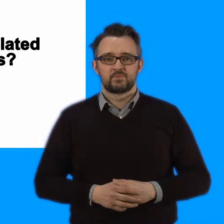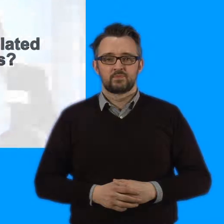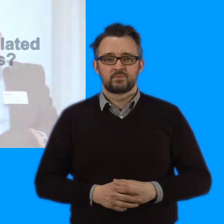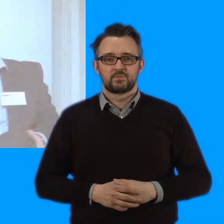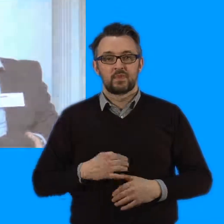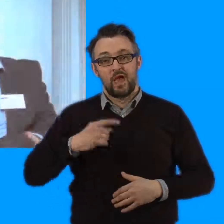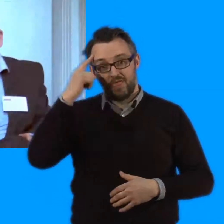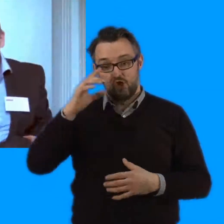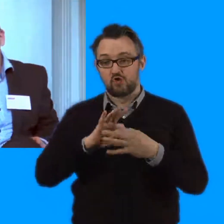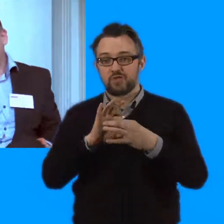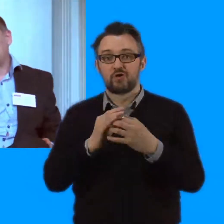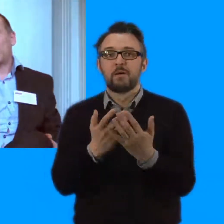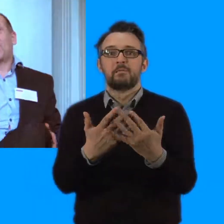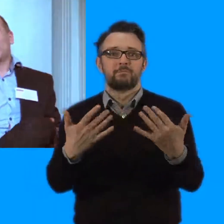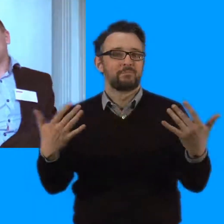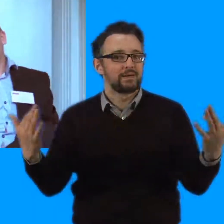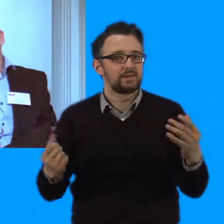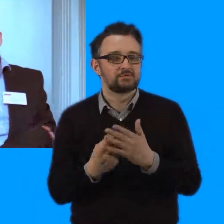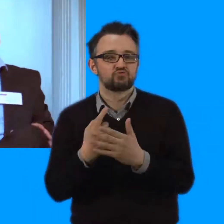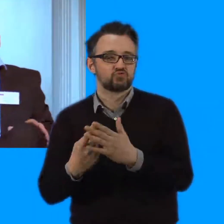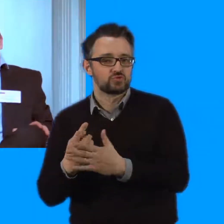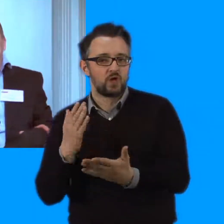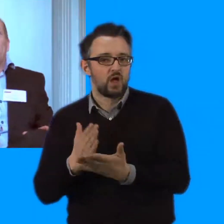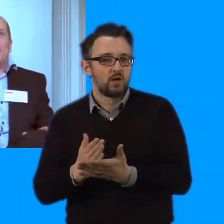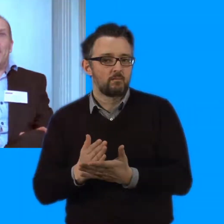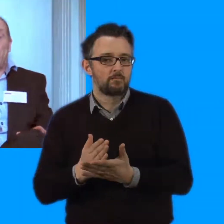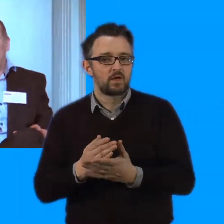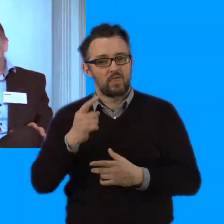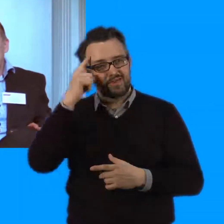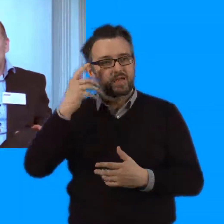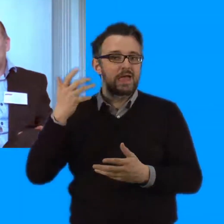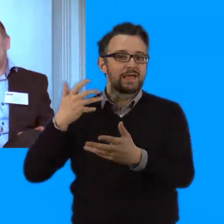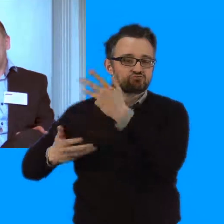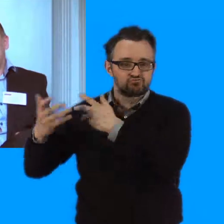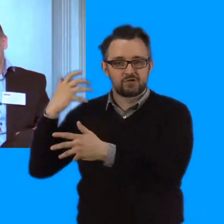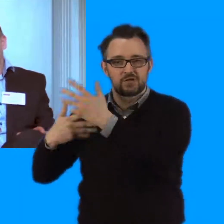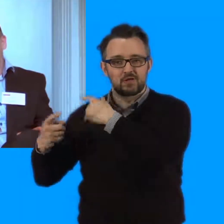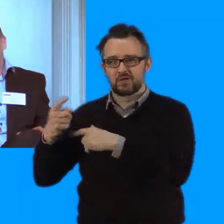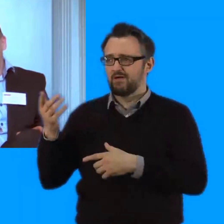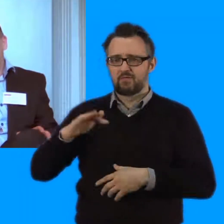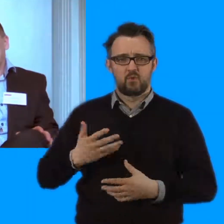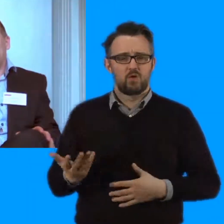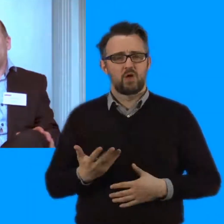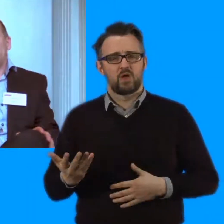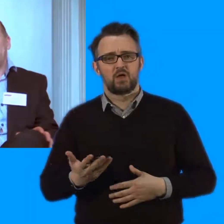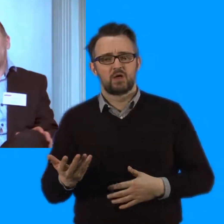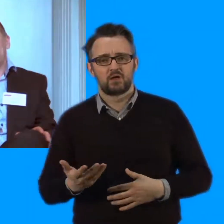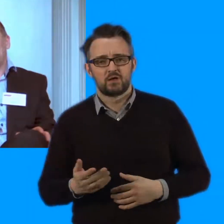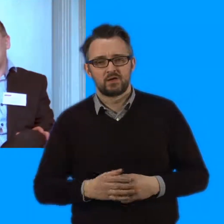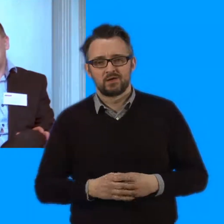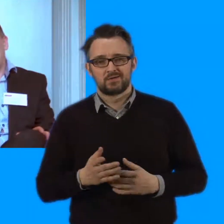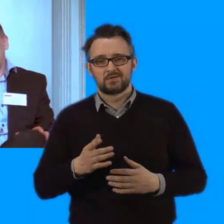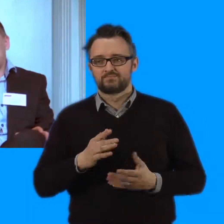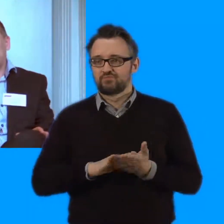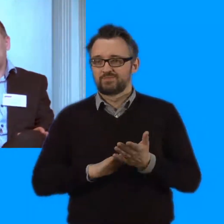I think it's related to lots of issues. I think it's related to historically where it's come from. It's